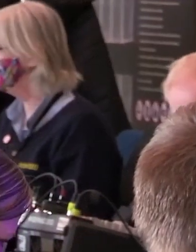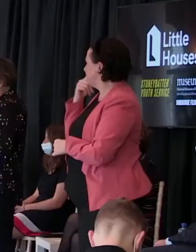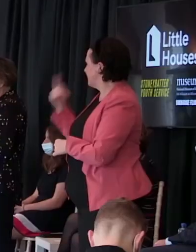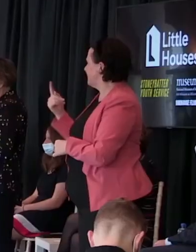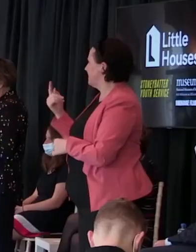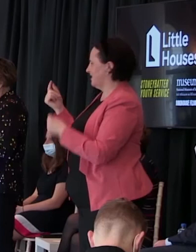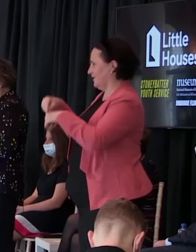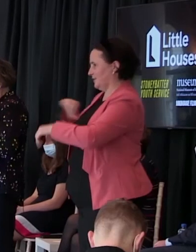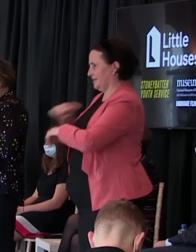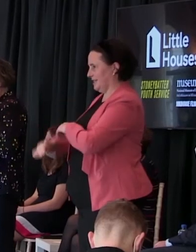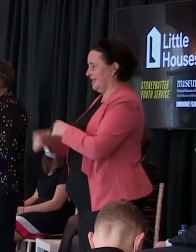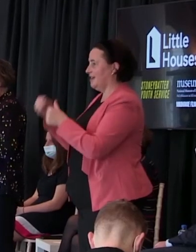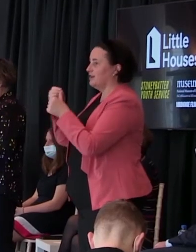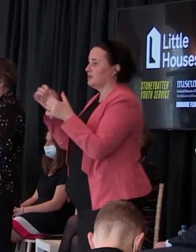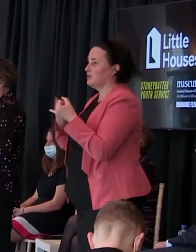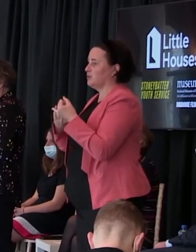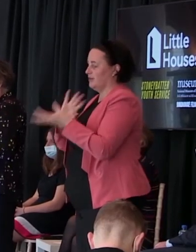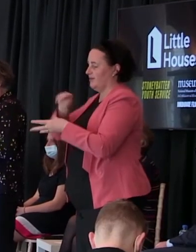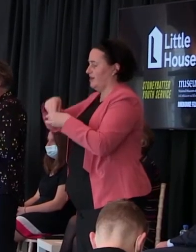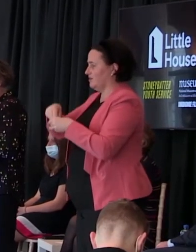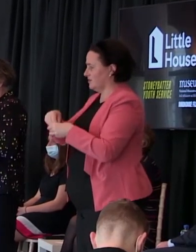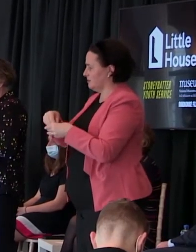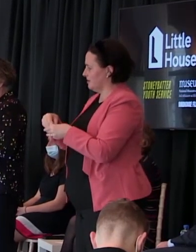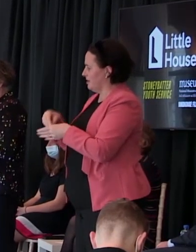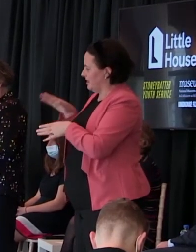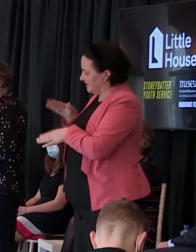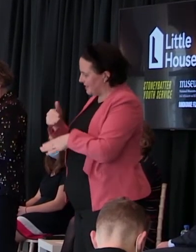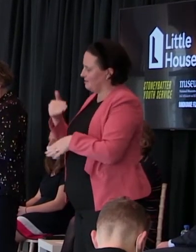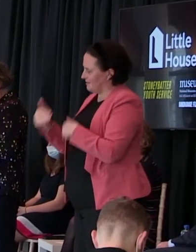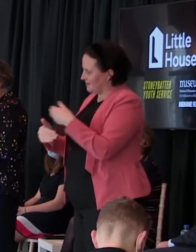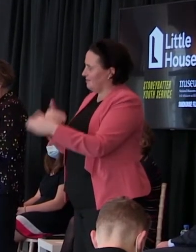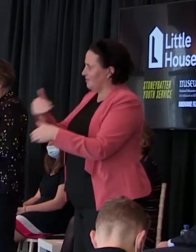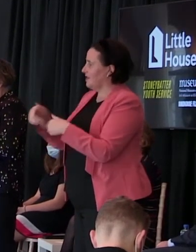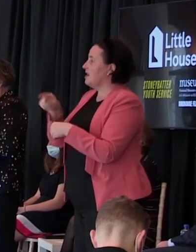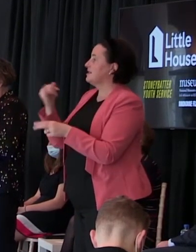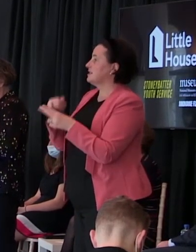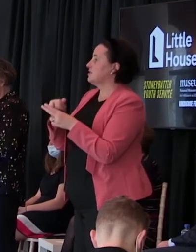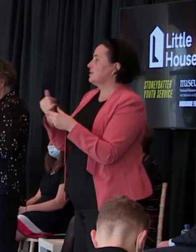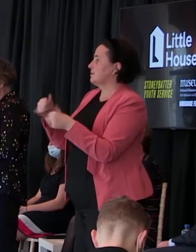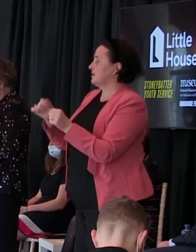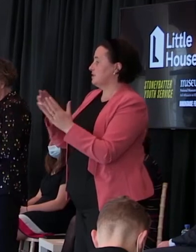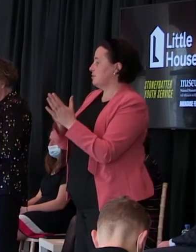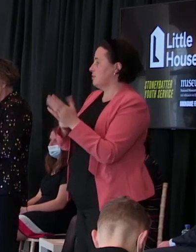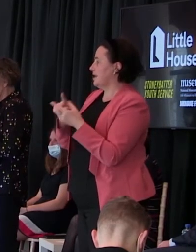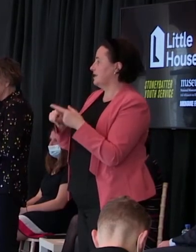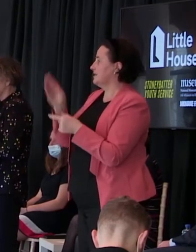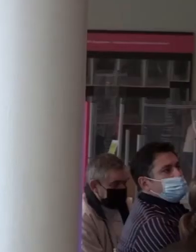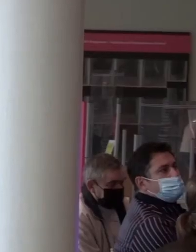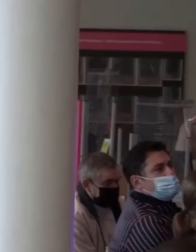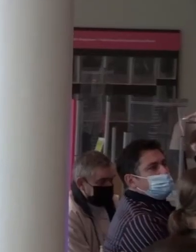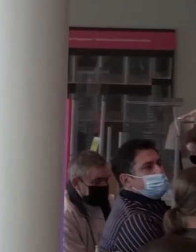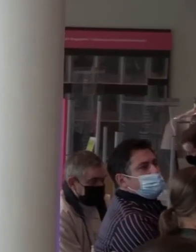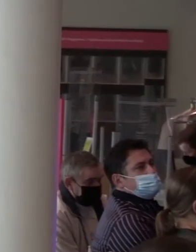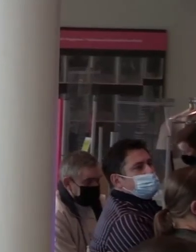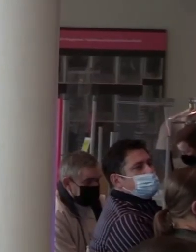ASOG, and others who contributed step by step. The Schools Completion Programme and St Gabriel's National School, with whom we have